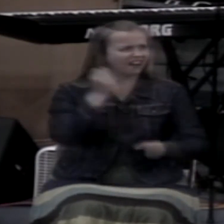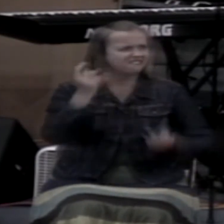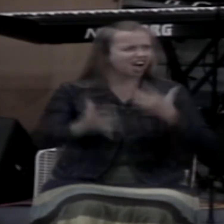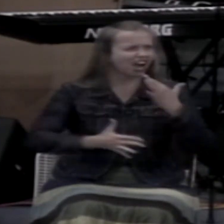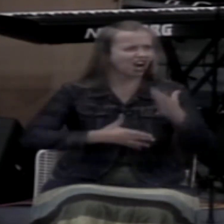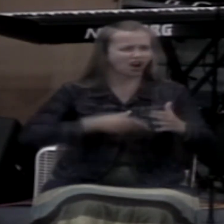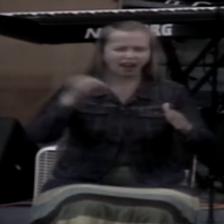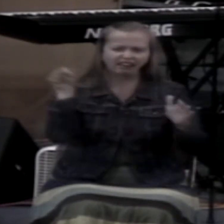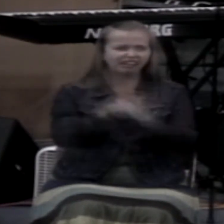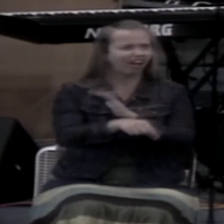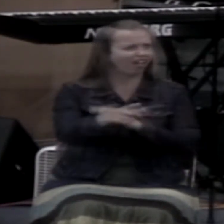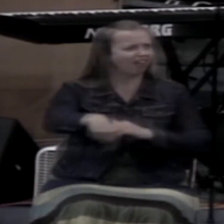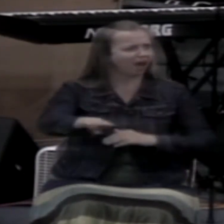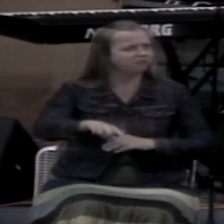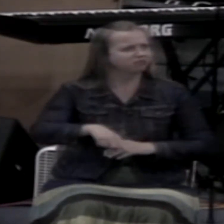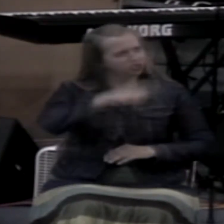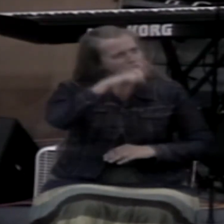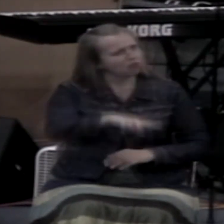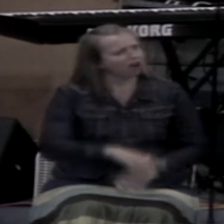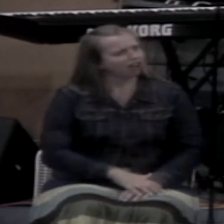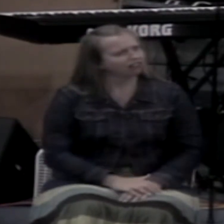you have a dirty, rotten attitude.